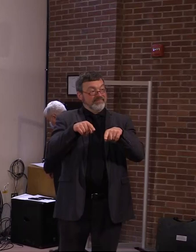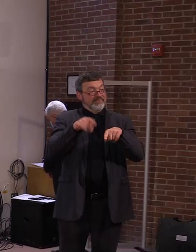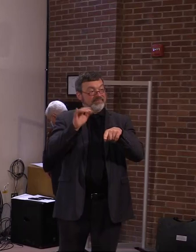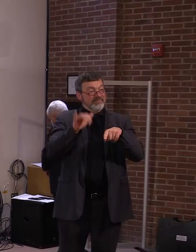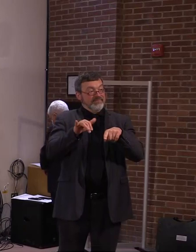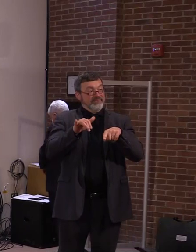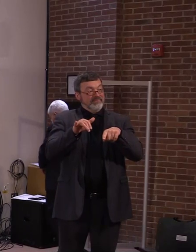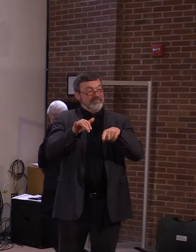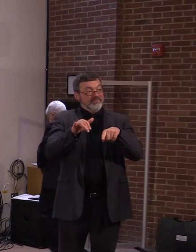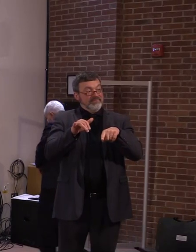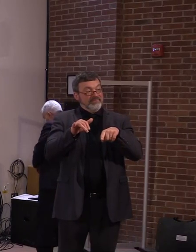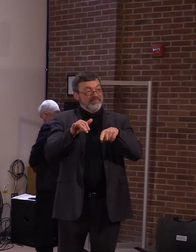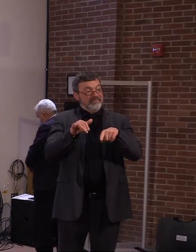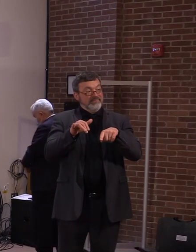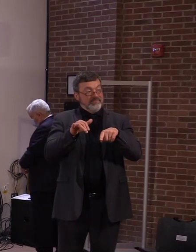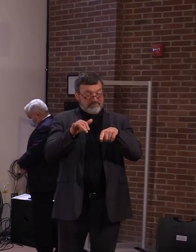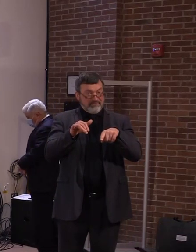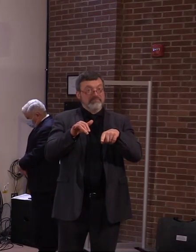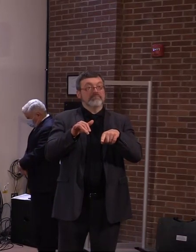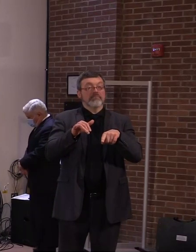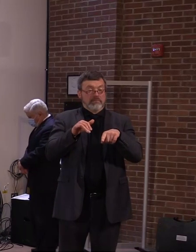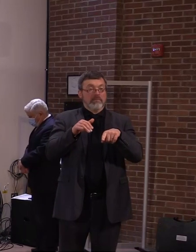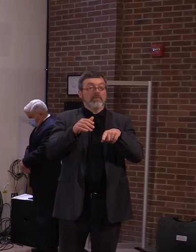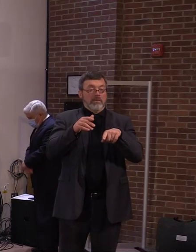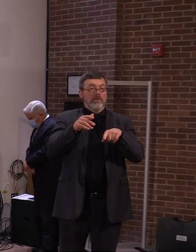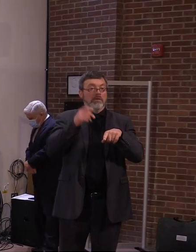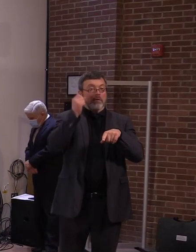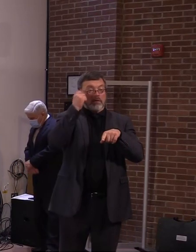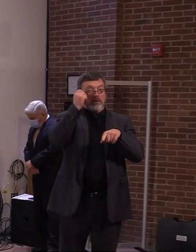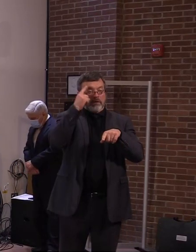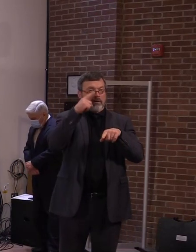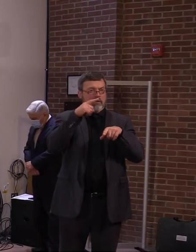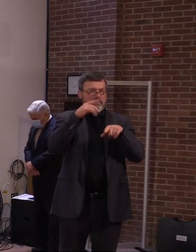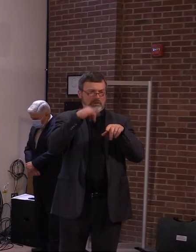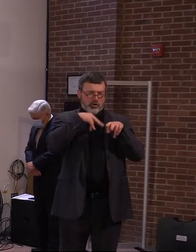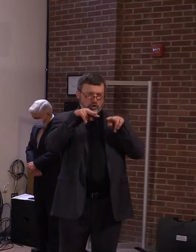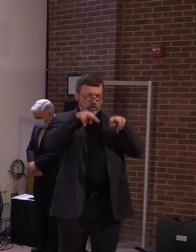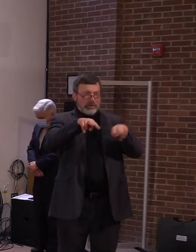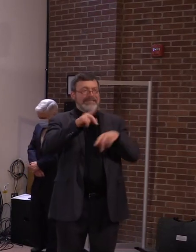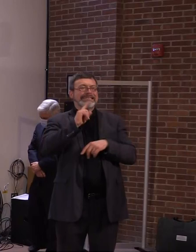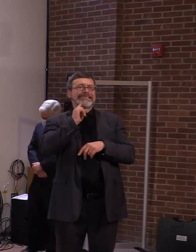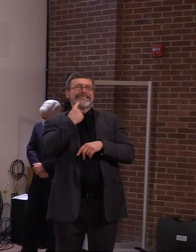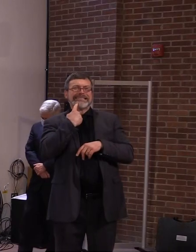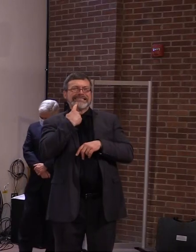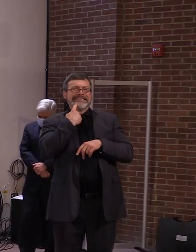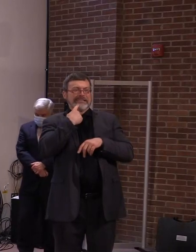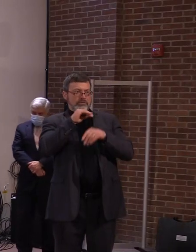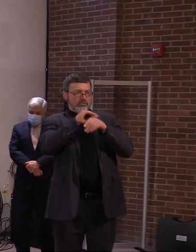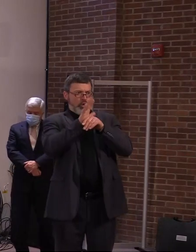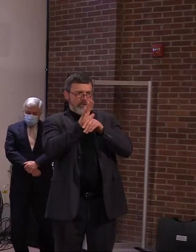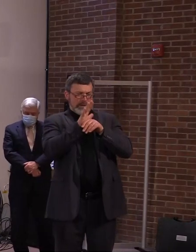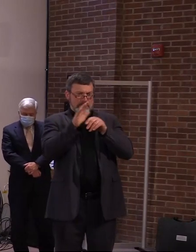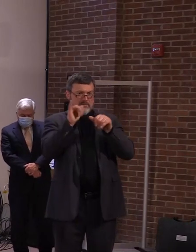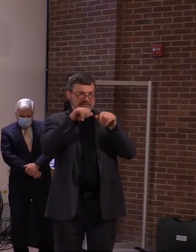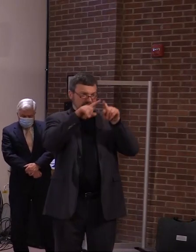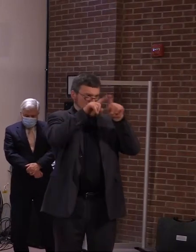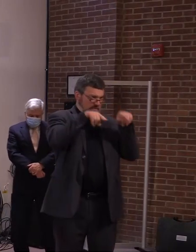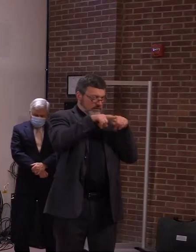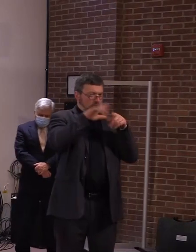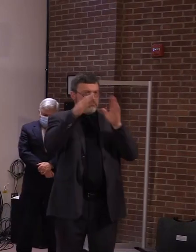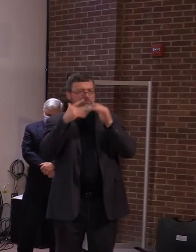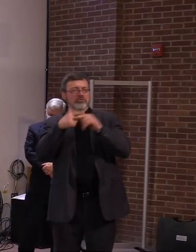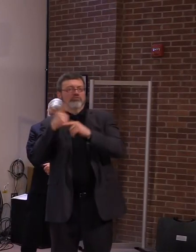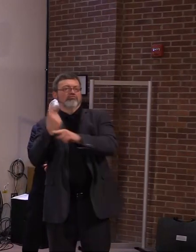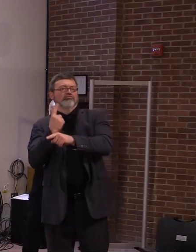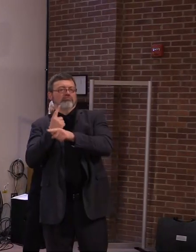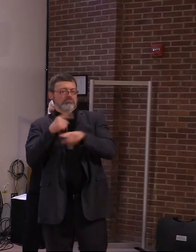of them. And that's what we're seeing here. And now the big unknown, of course, is Omicron. And our